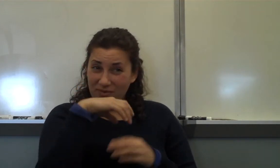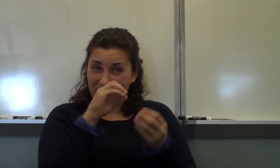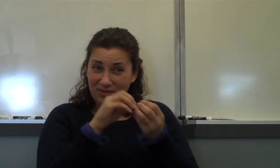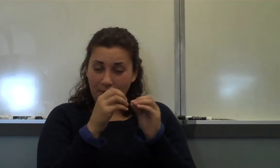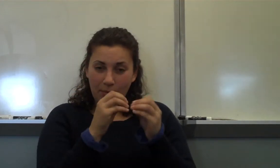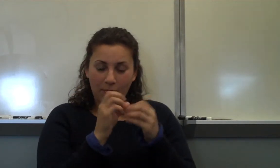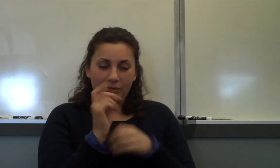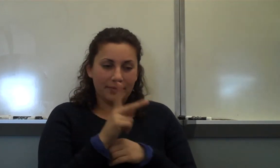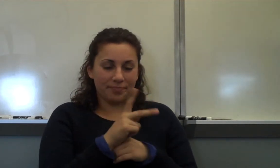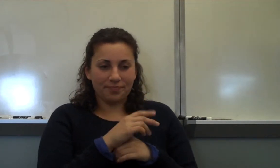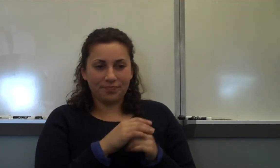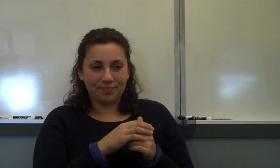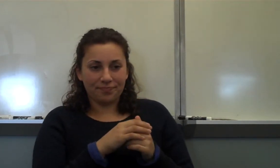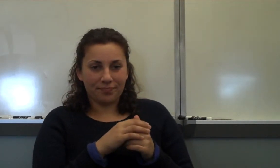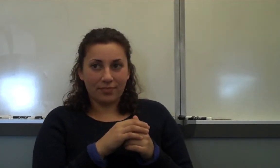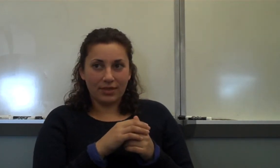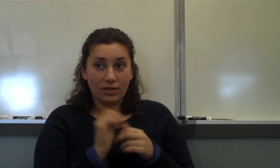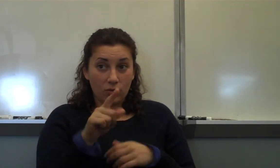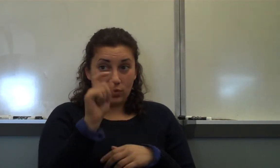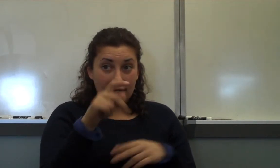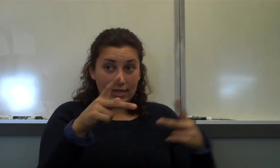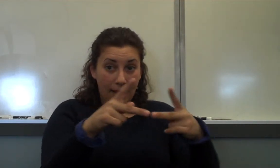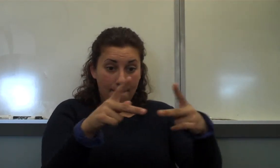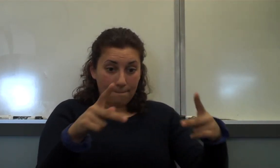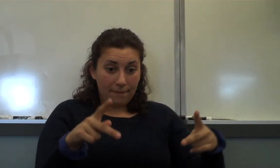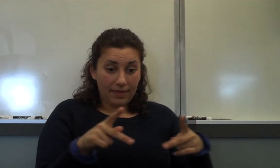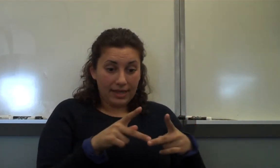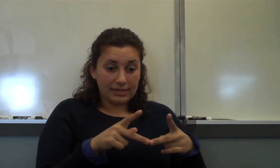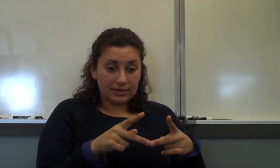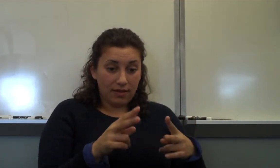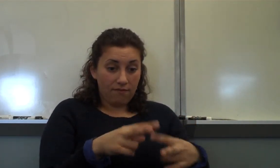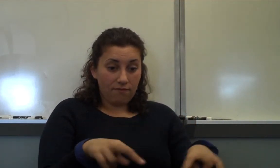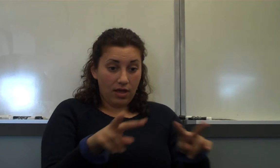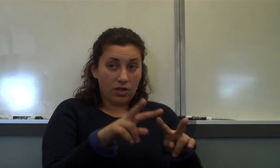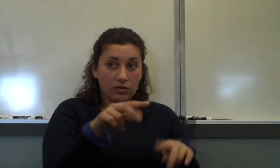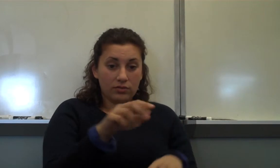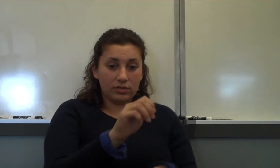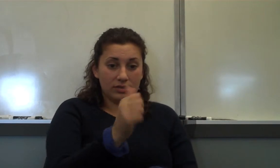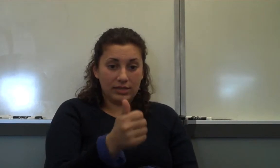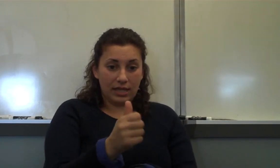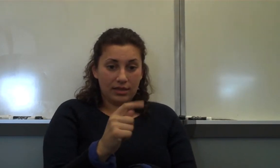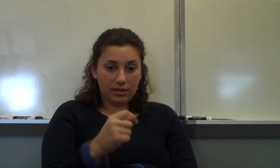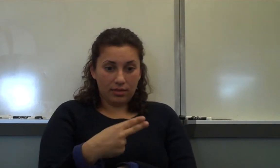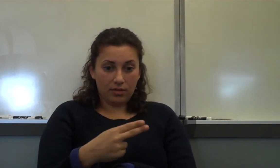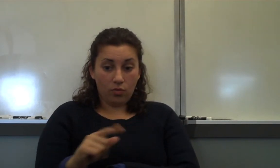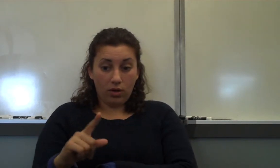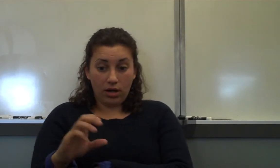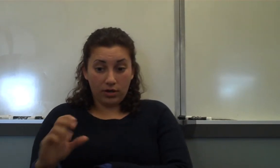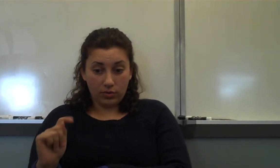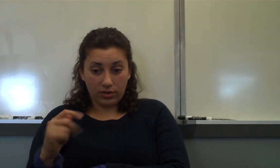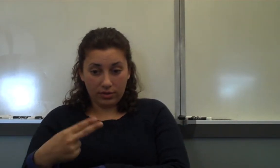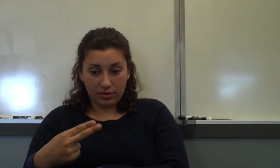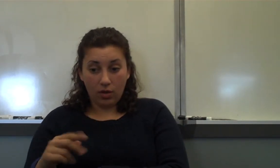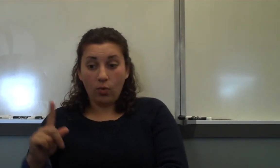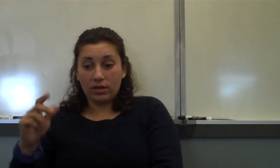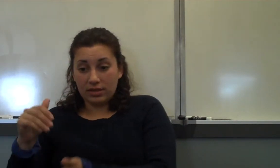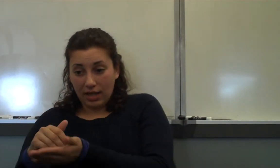right, you need the place value, right? 10th, 100,000, 10,000,